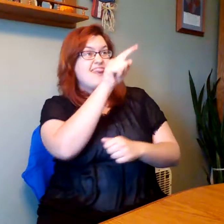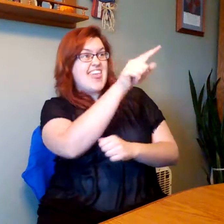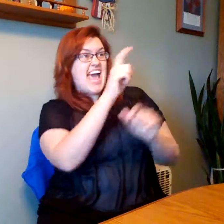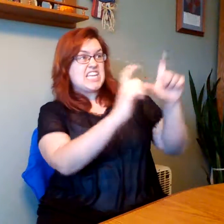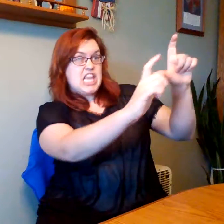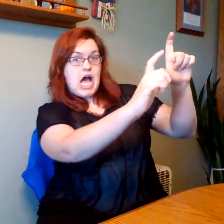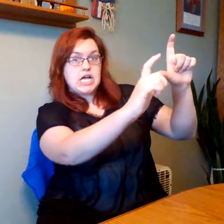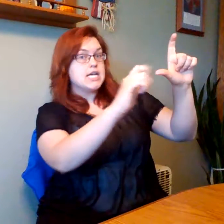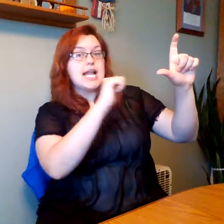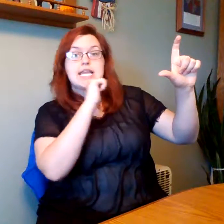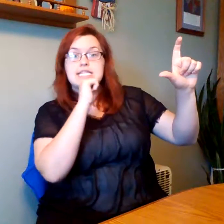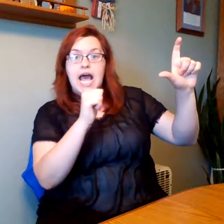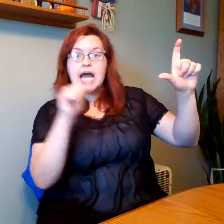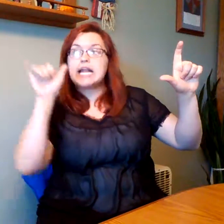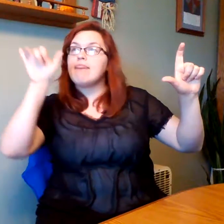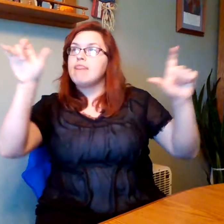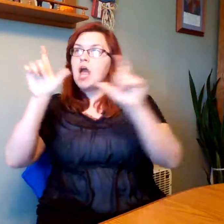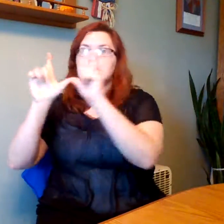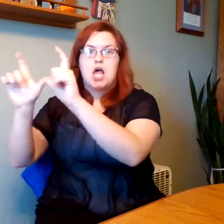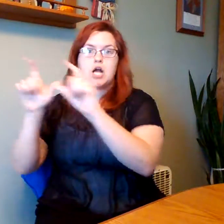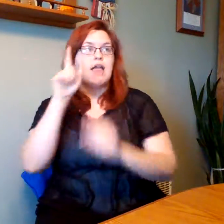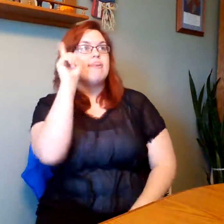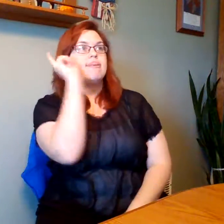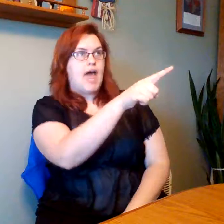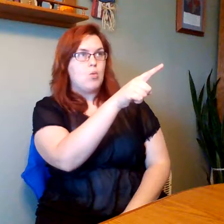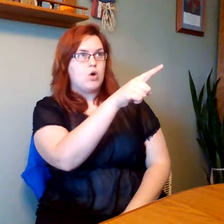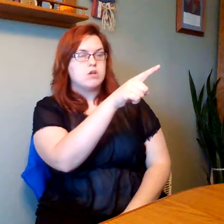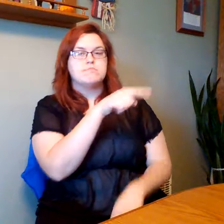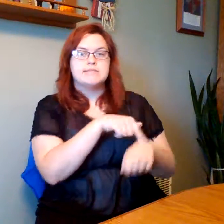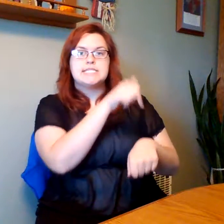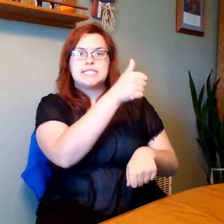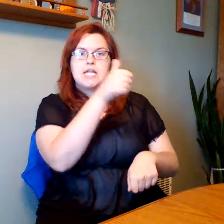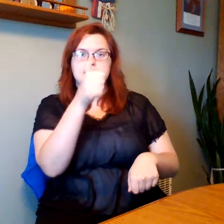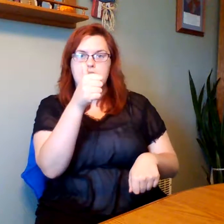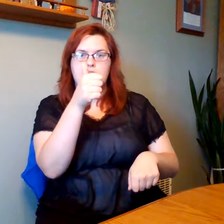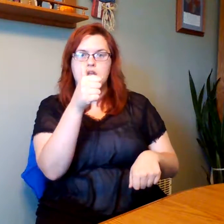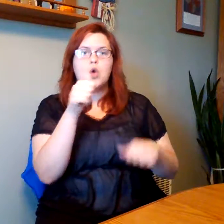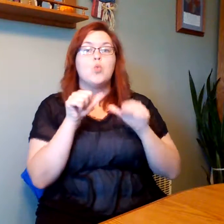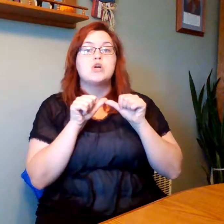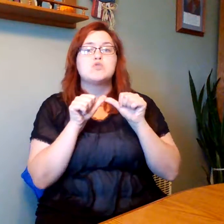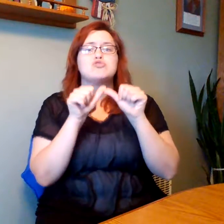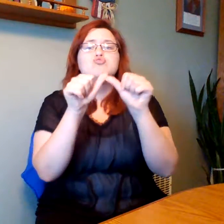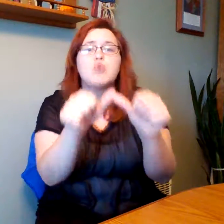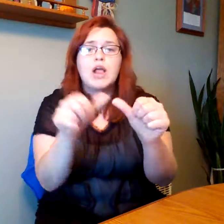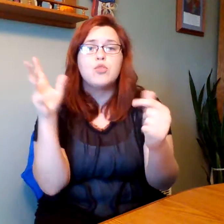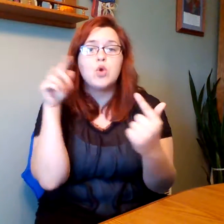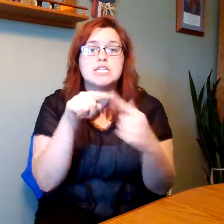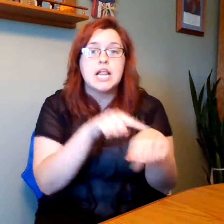That's the official clock. And we'll go straight through until 11 o'clock every day, including today. I have